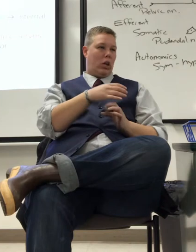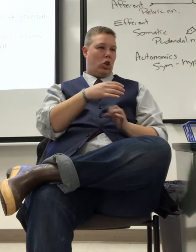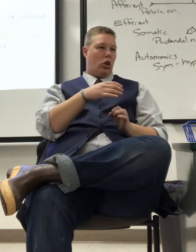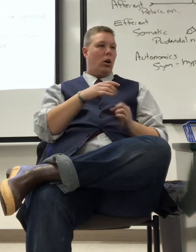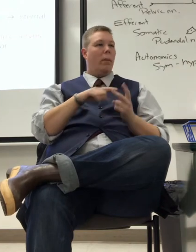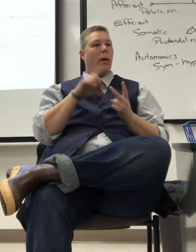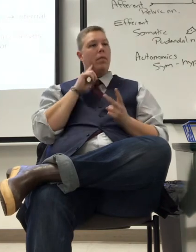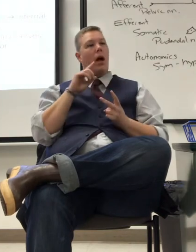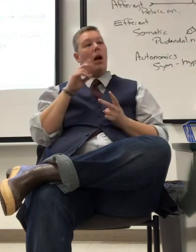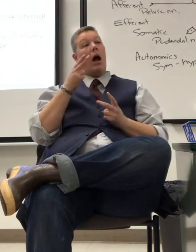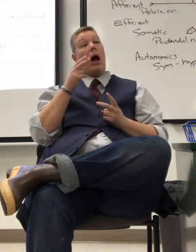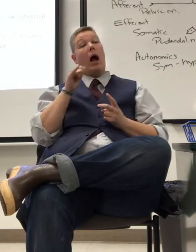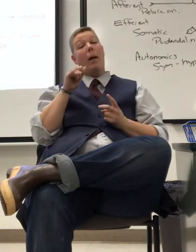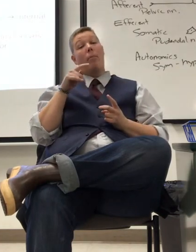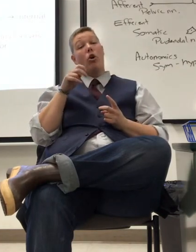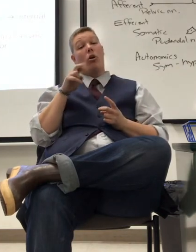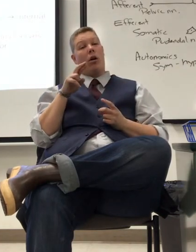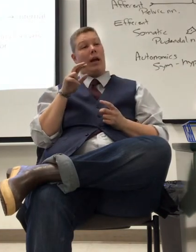they're going to innervate